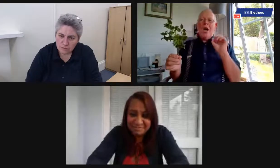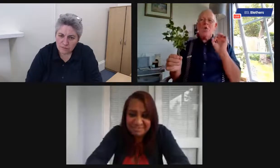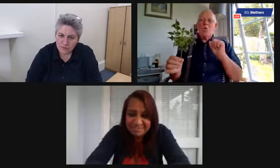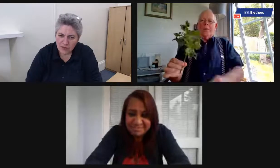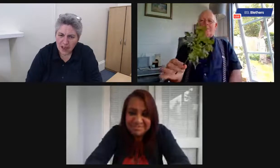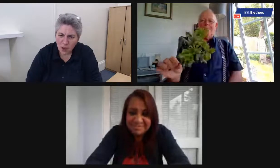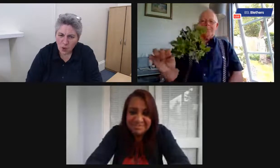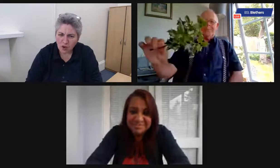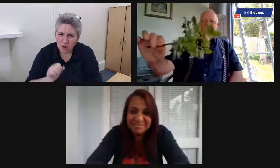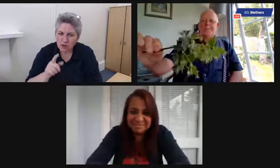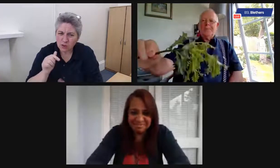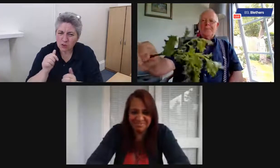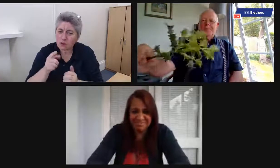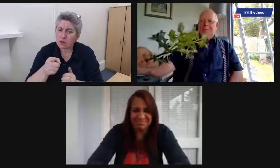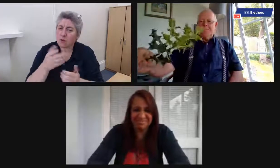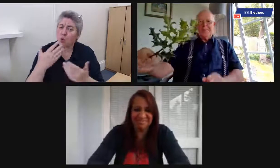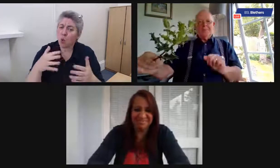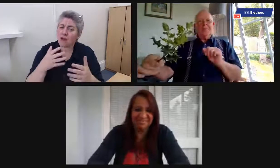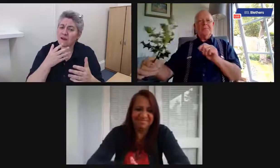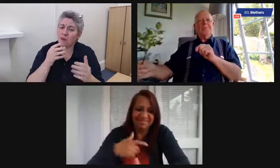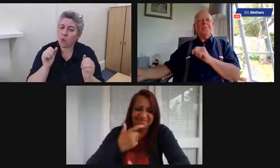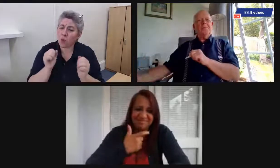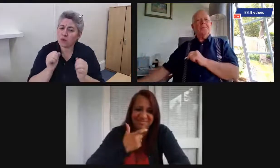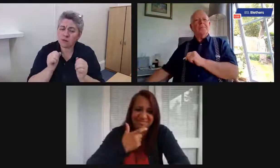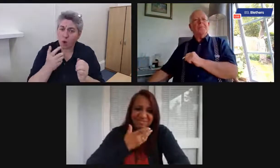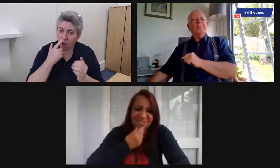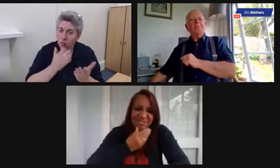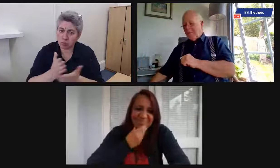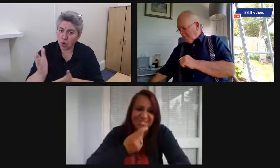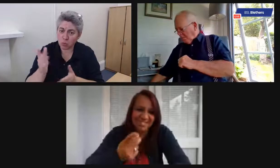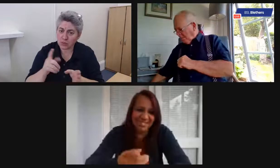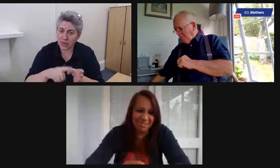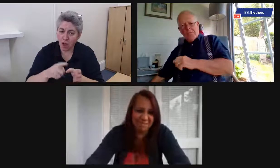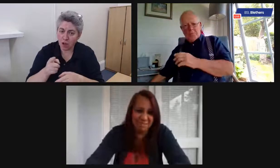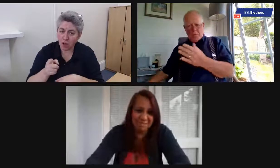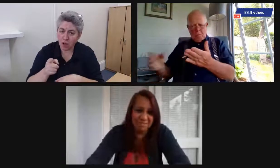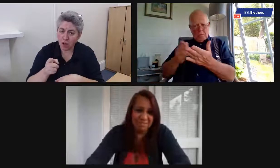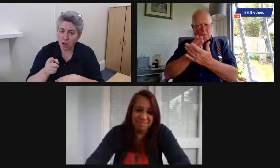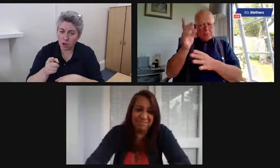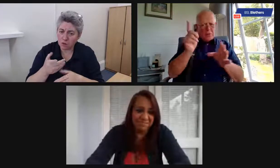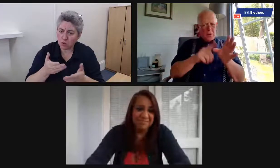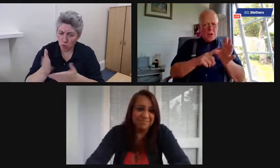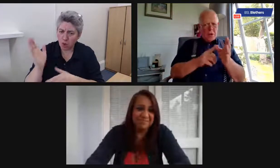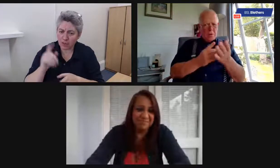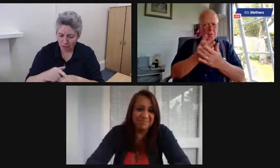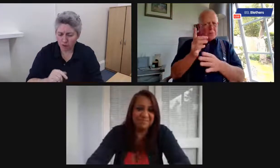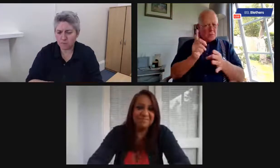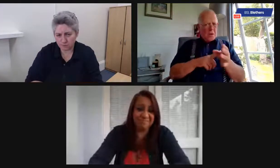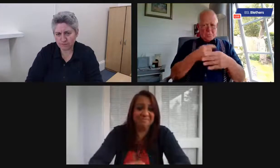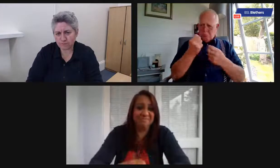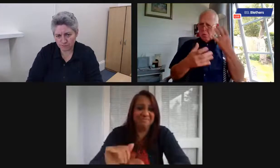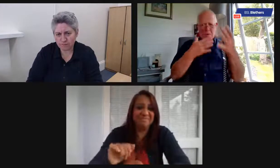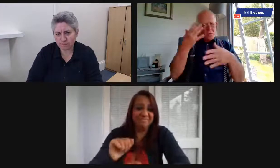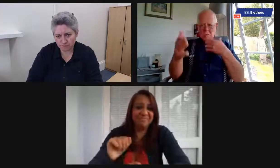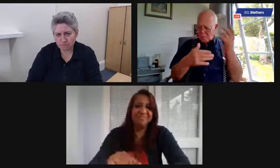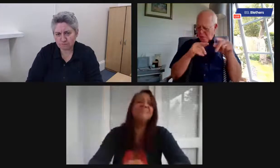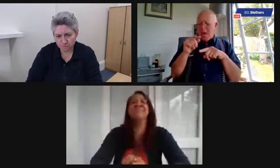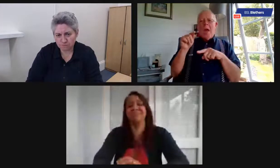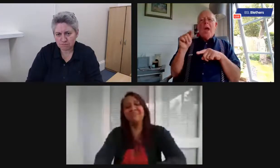here's holly, very spiky, very prickly. Is holly just come out of winter? Oh